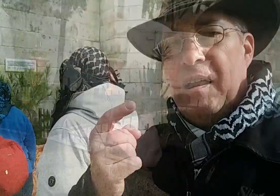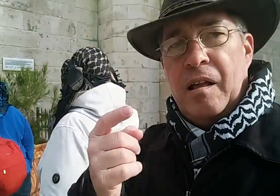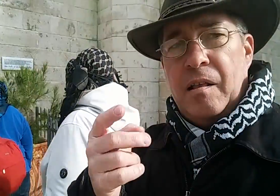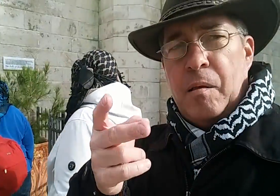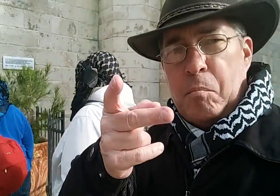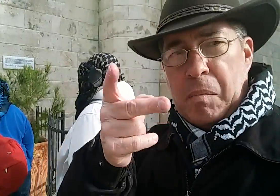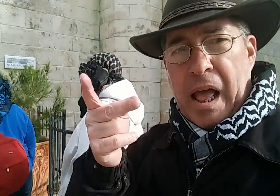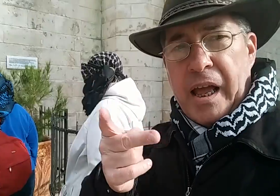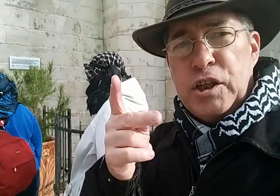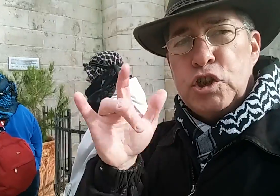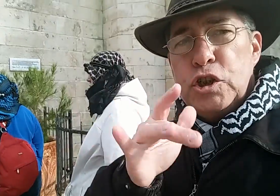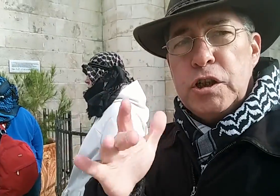Here, this place Jesus prayed.